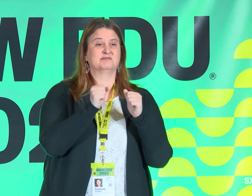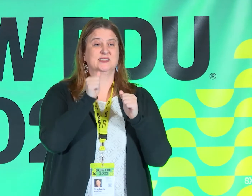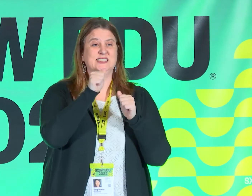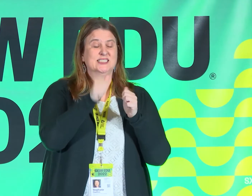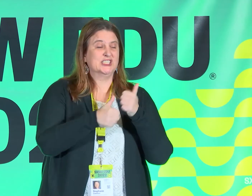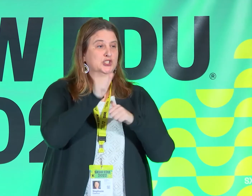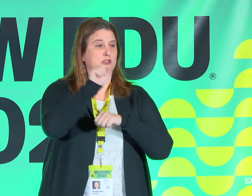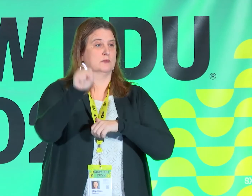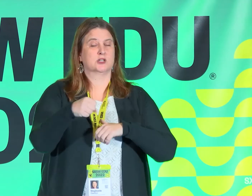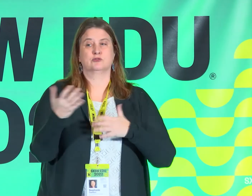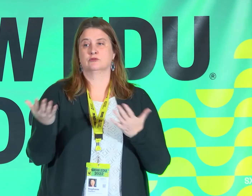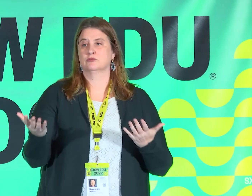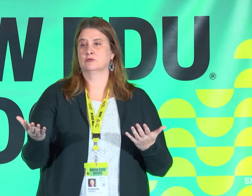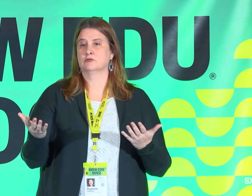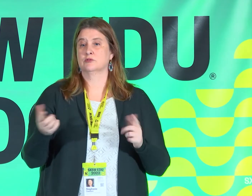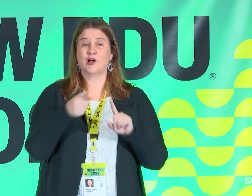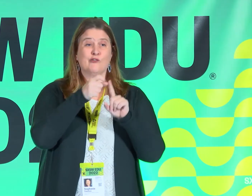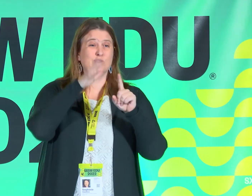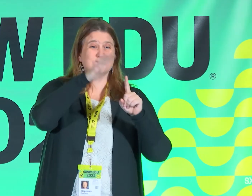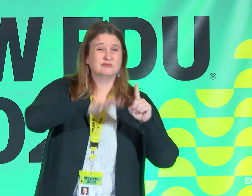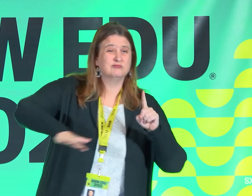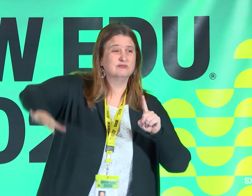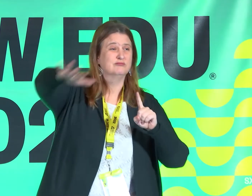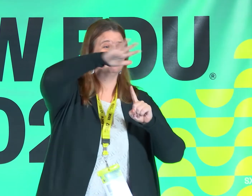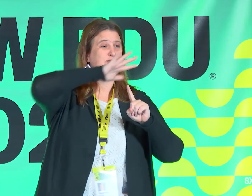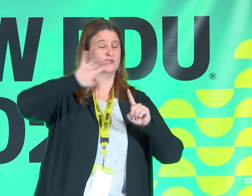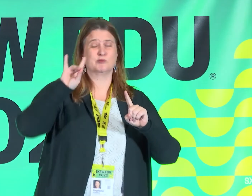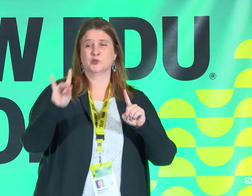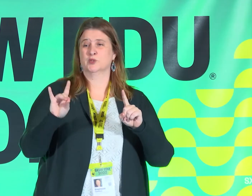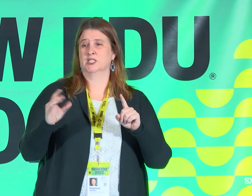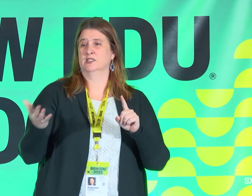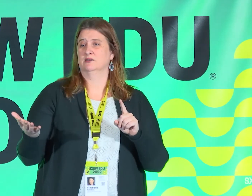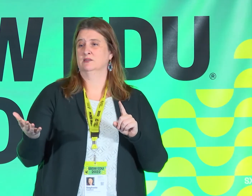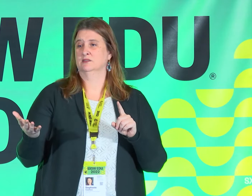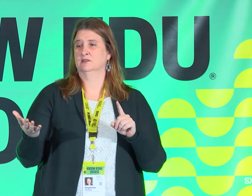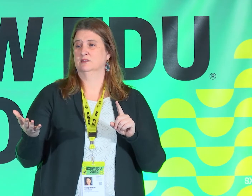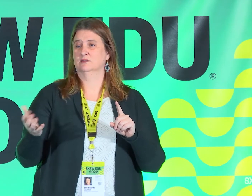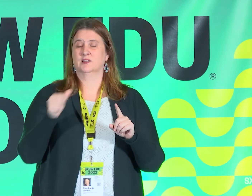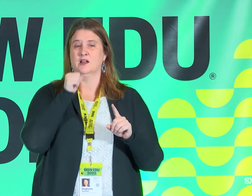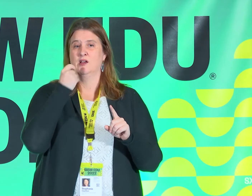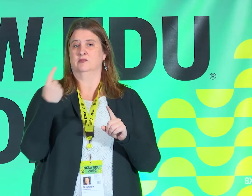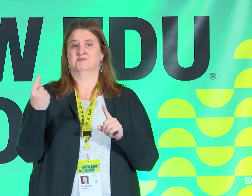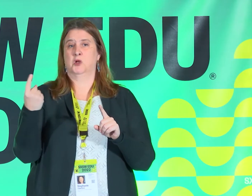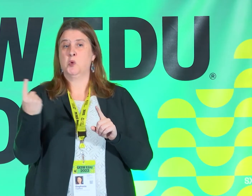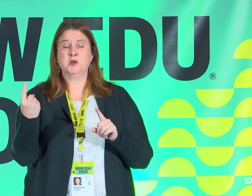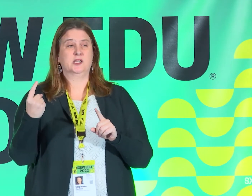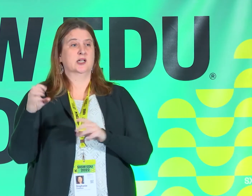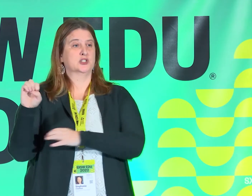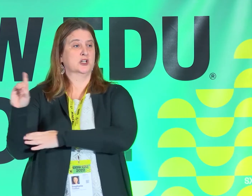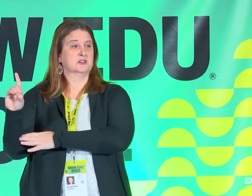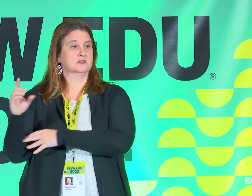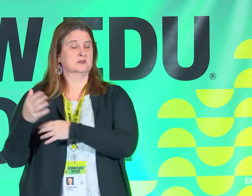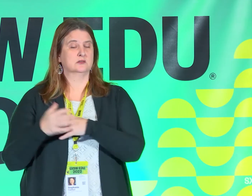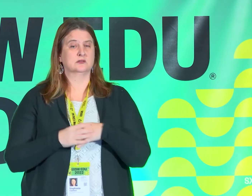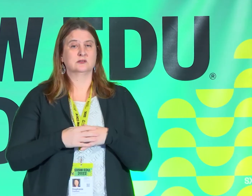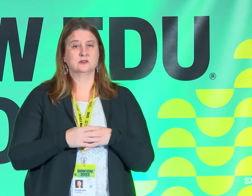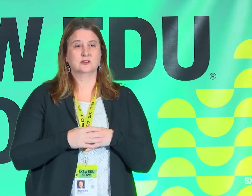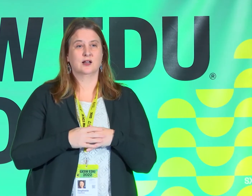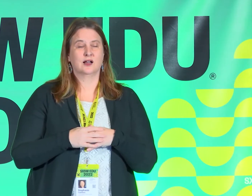undergraduates who take this course each semester. And they're from all across campus. They're all UT students. They're not just in the